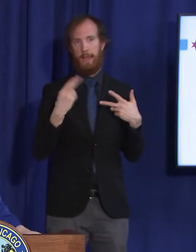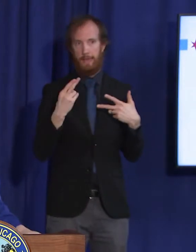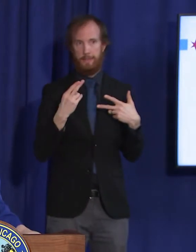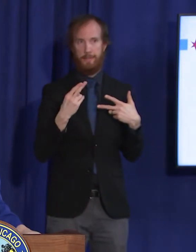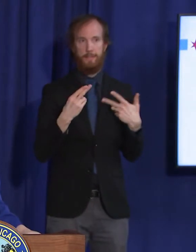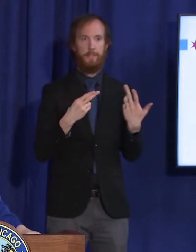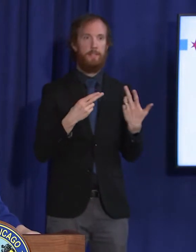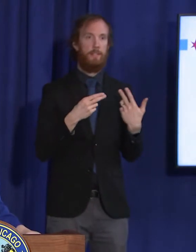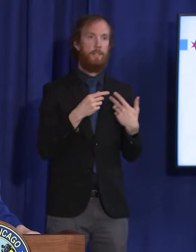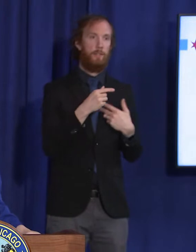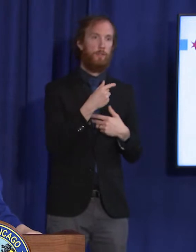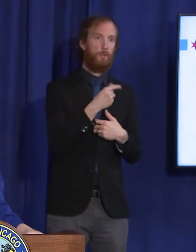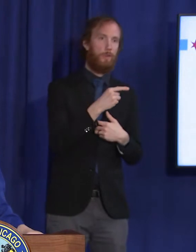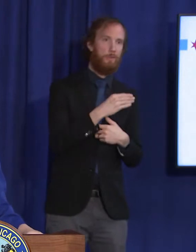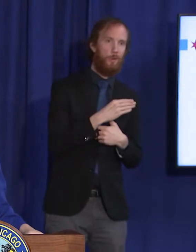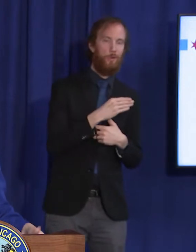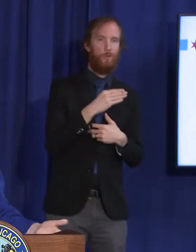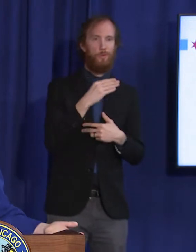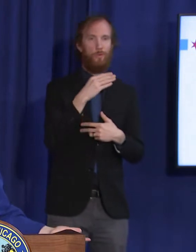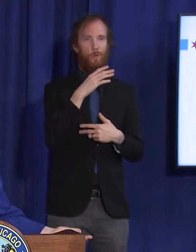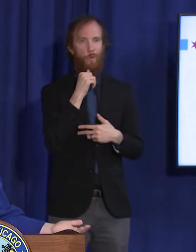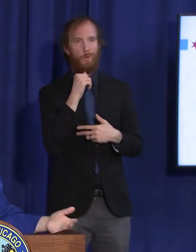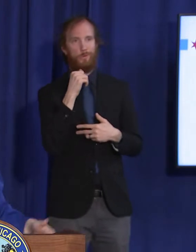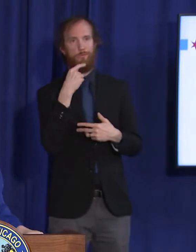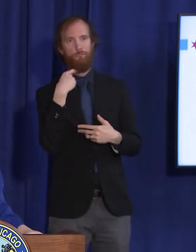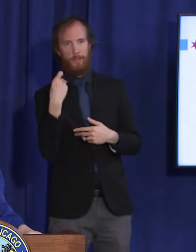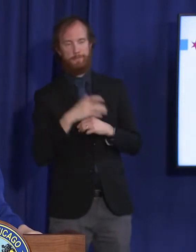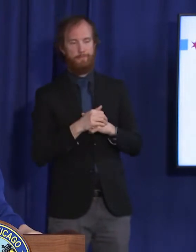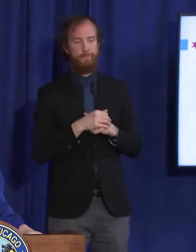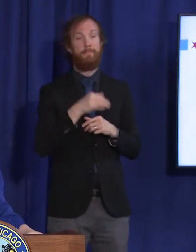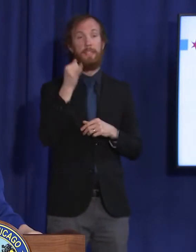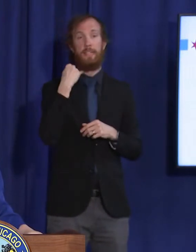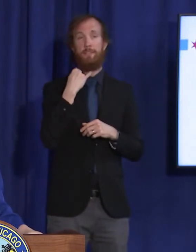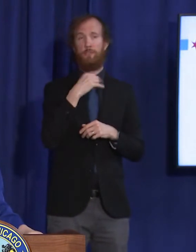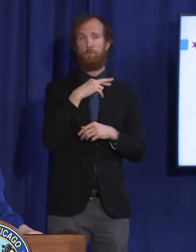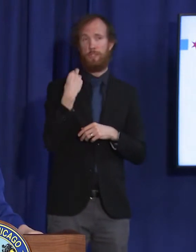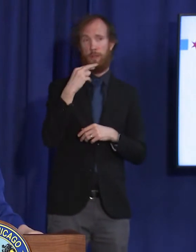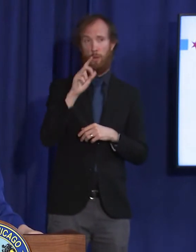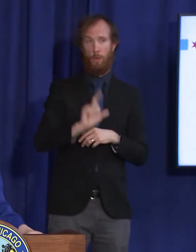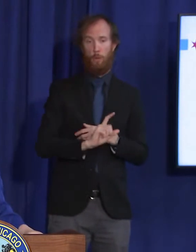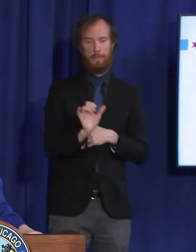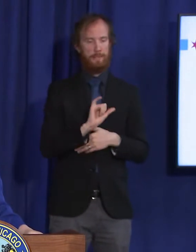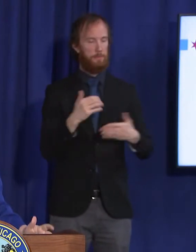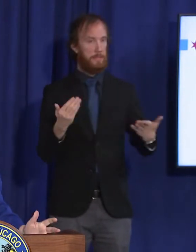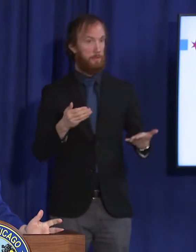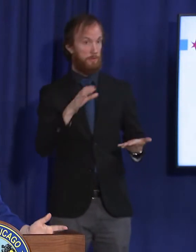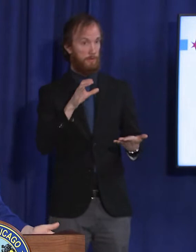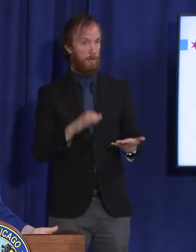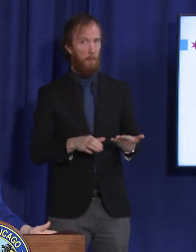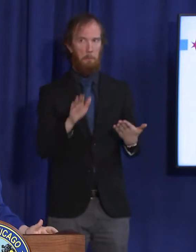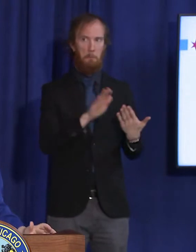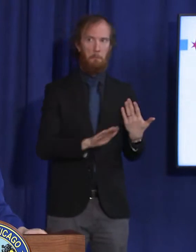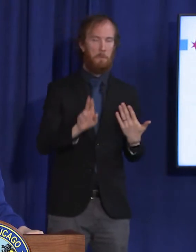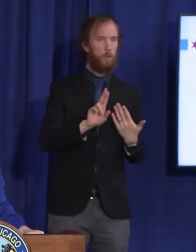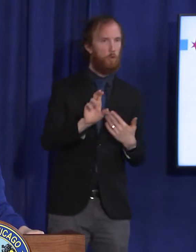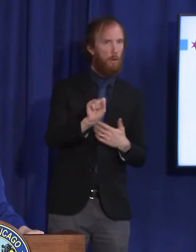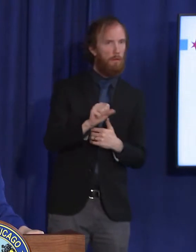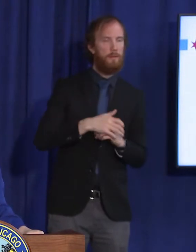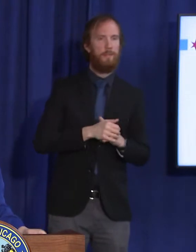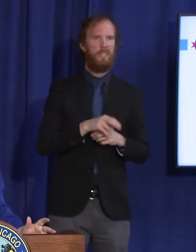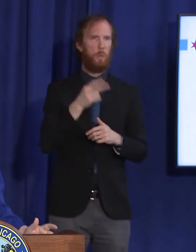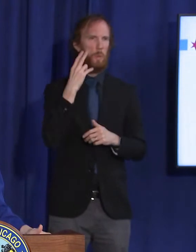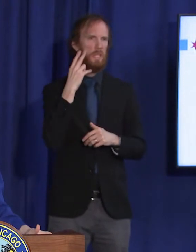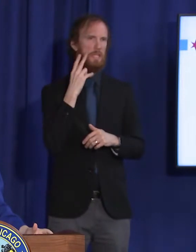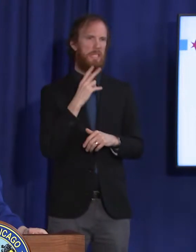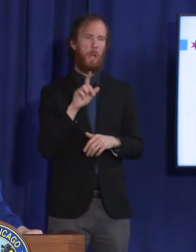or red. And when risk is low, like it is here right now and across most of the U.S., we're seeing really limited impact